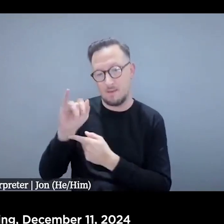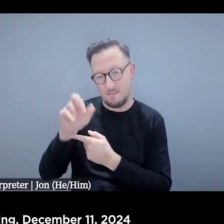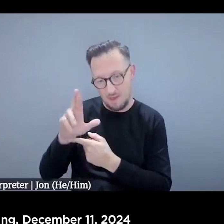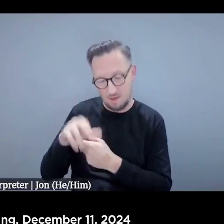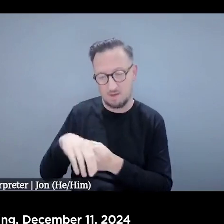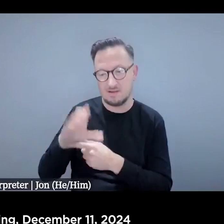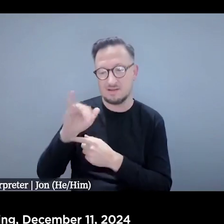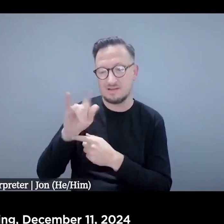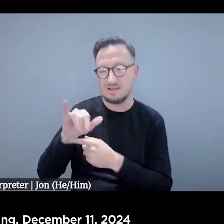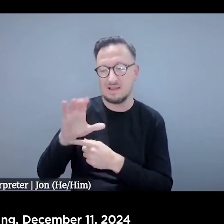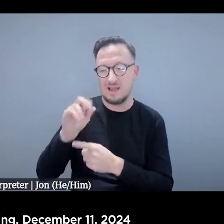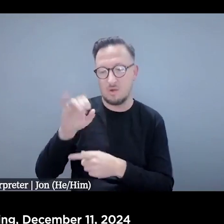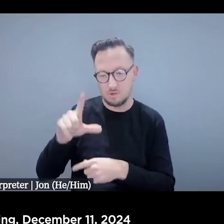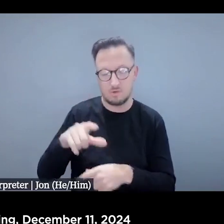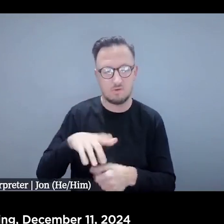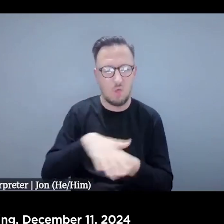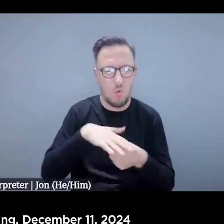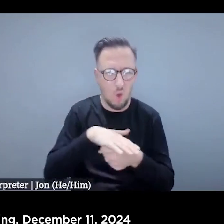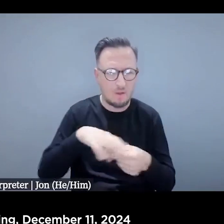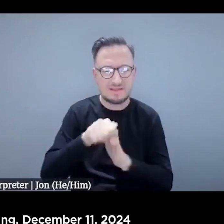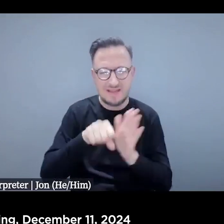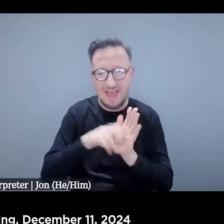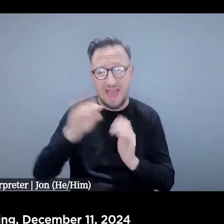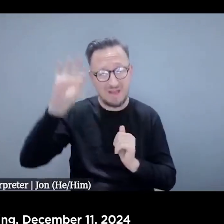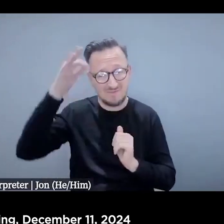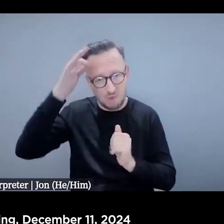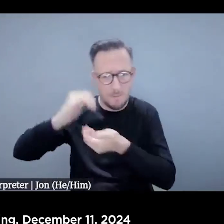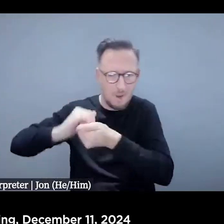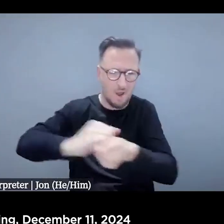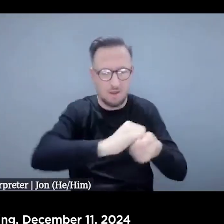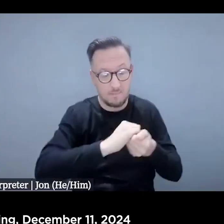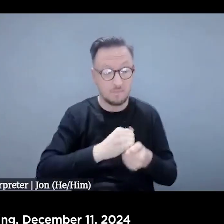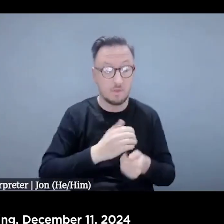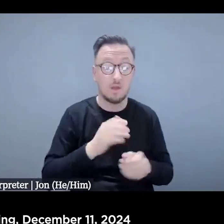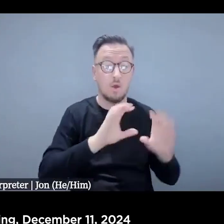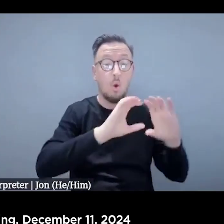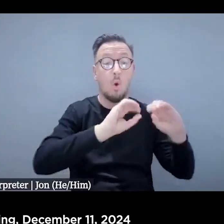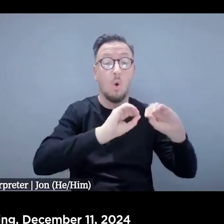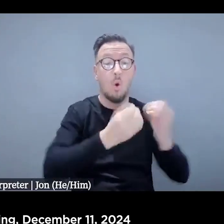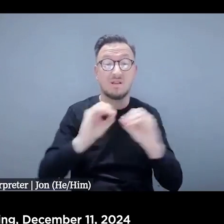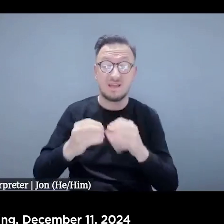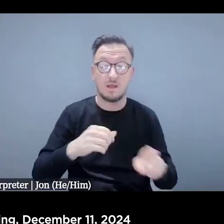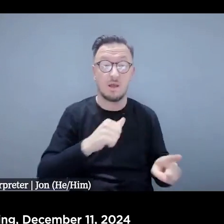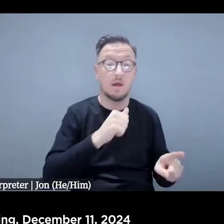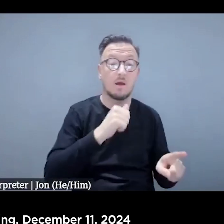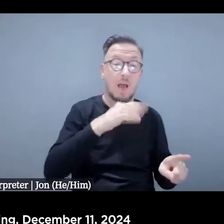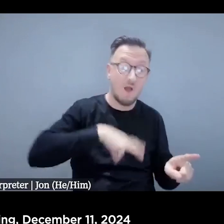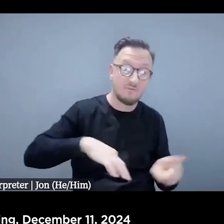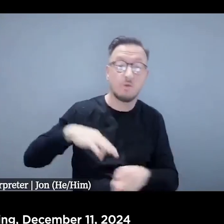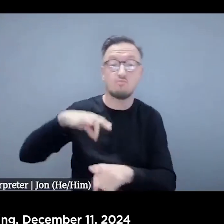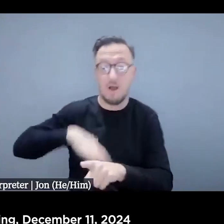local, state, and federal partners, our for-profit and nonprofit partners, and the